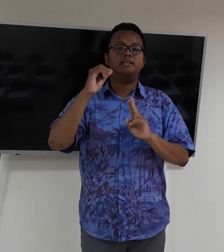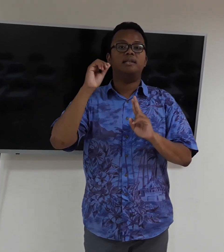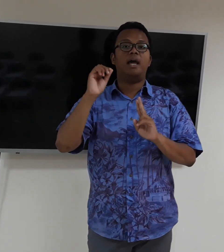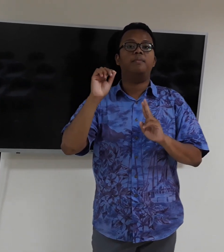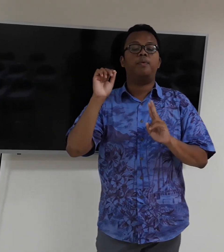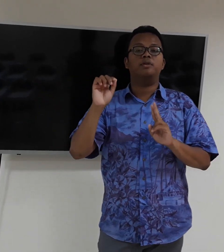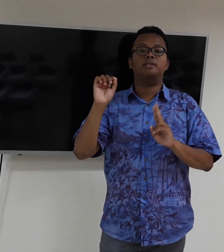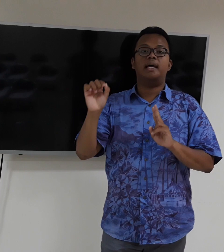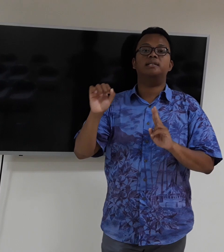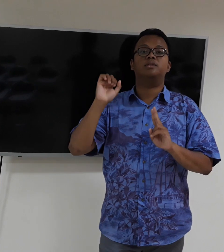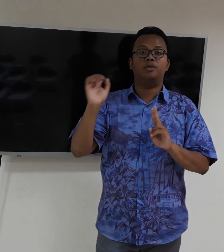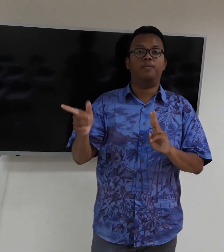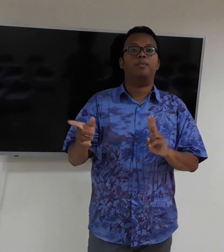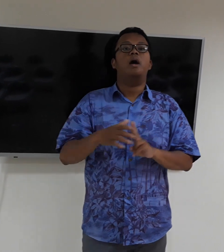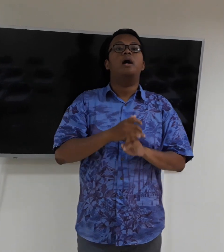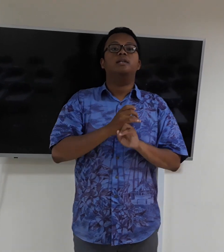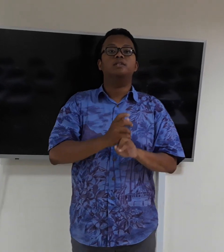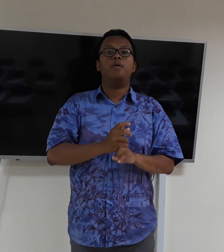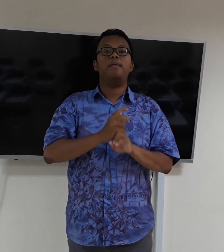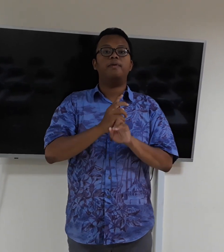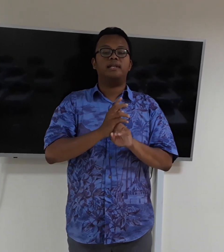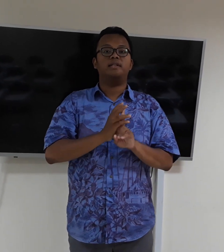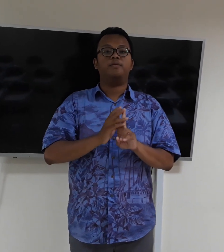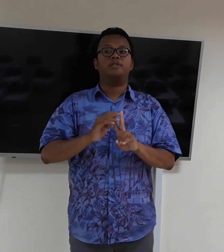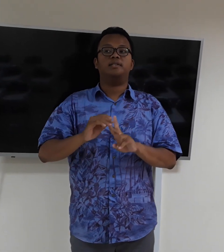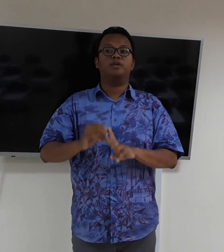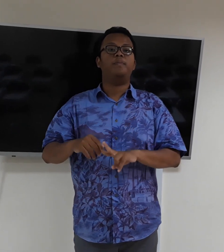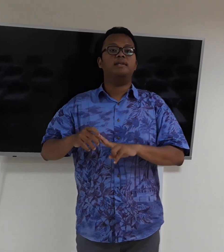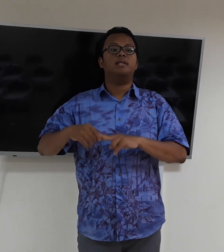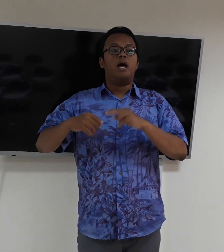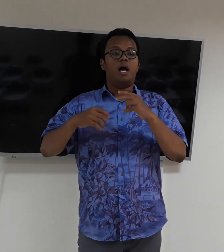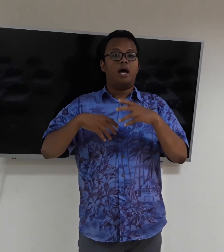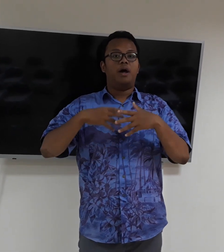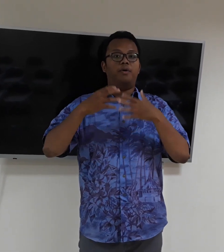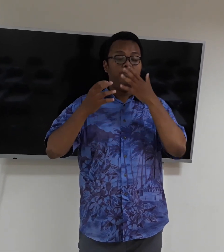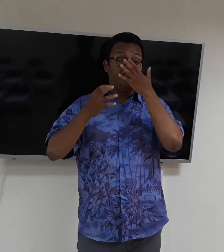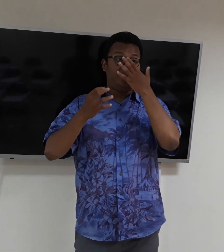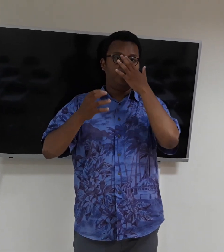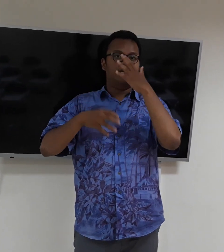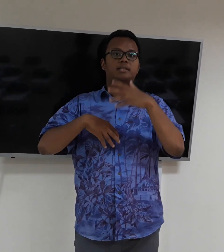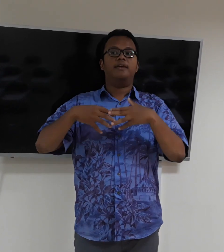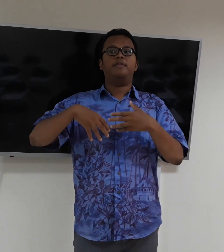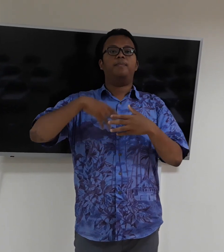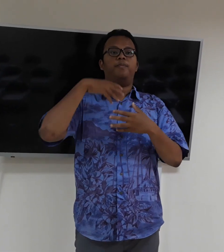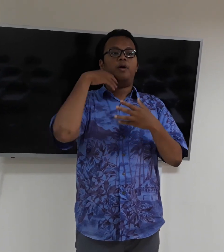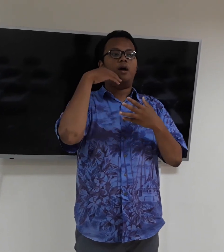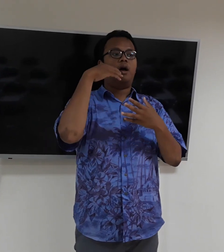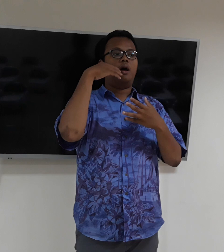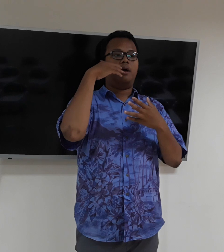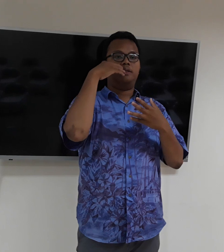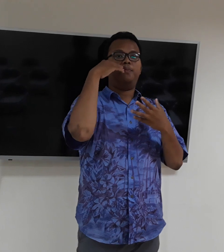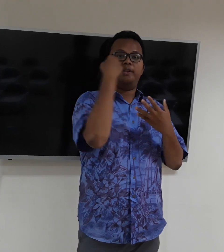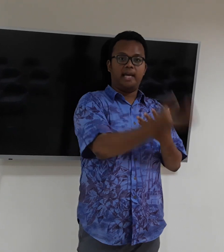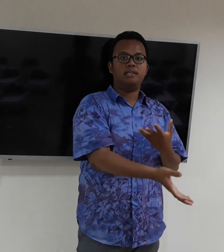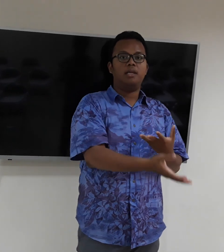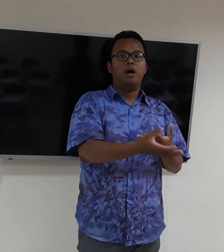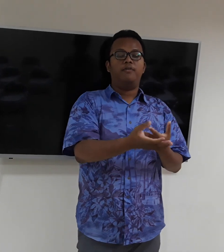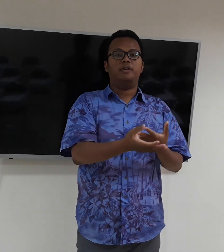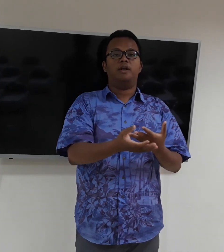pre-test and post-test group. This one pre-test and post-test group is we just give the pre-test for the group,